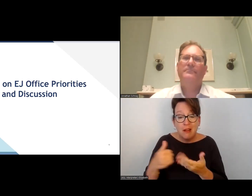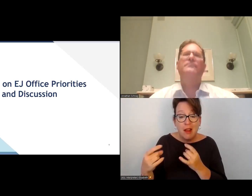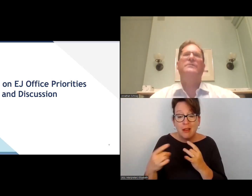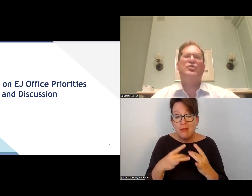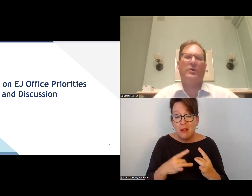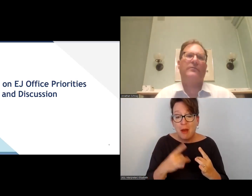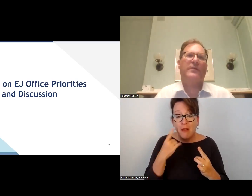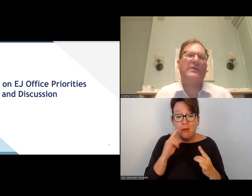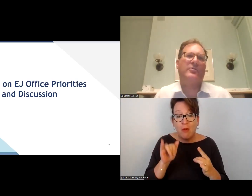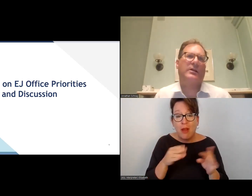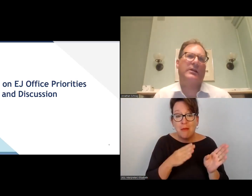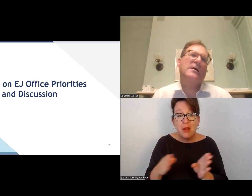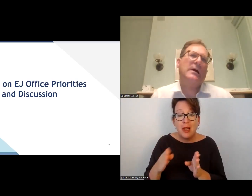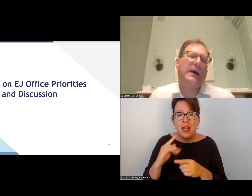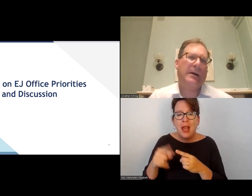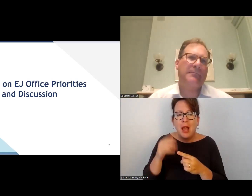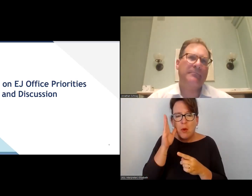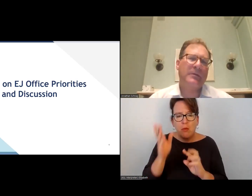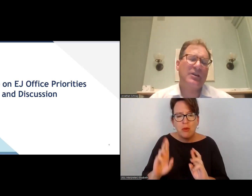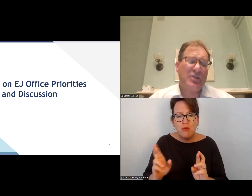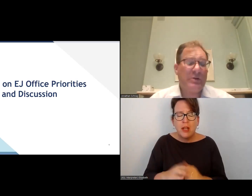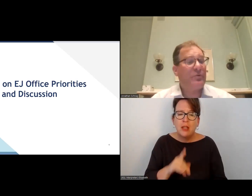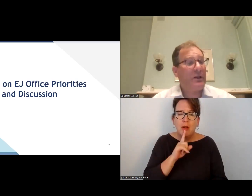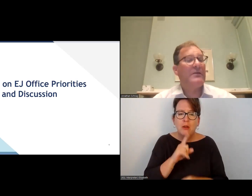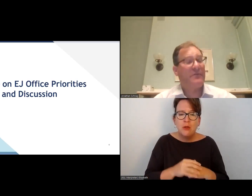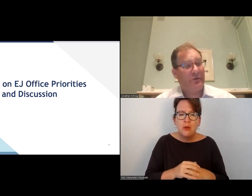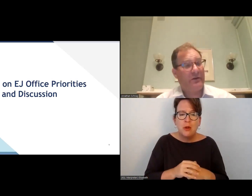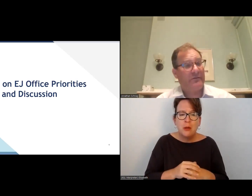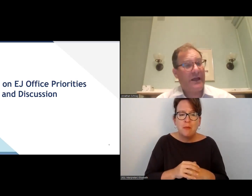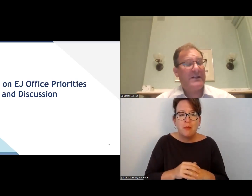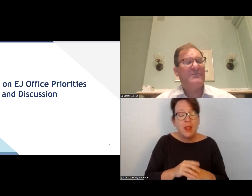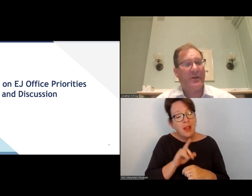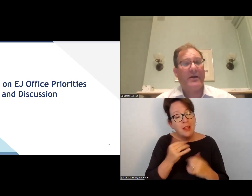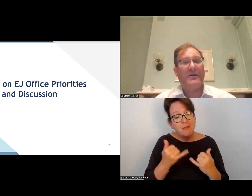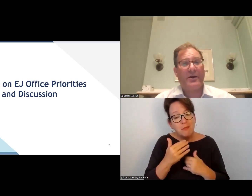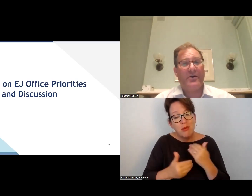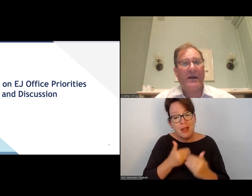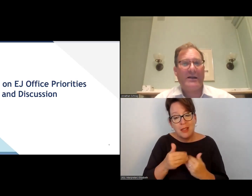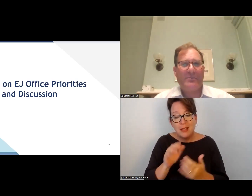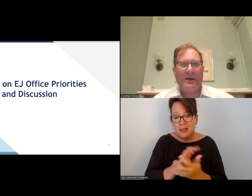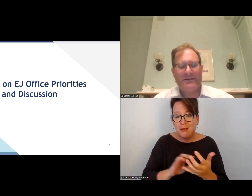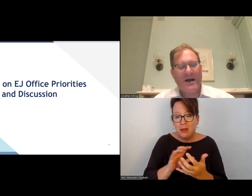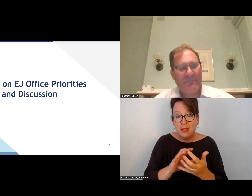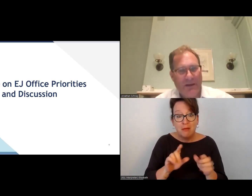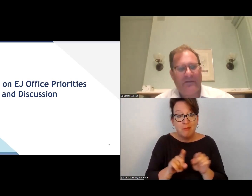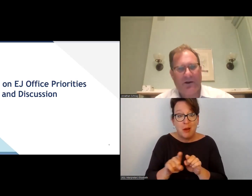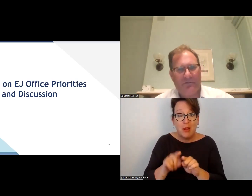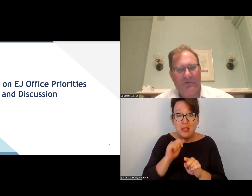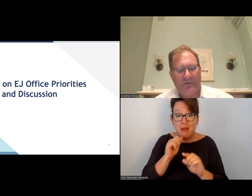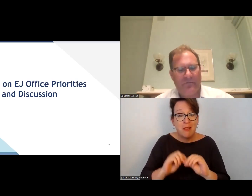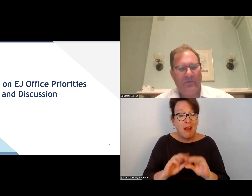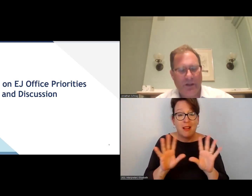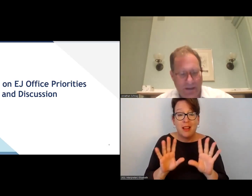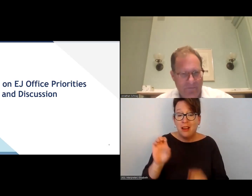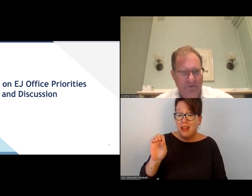in. Sure. Thank you, Kalila. So it's really confusing and it's really unclear, and EPA is not being as